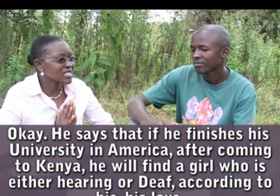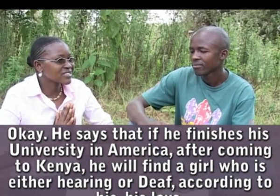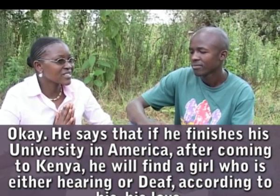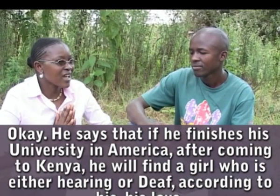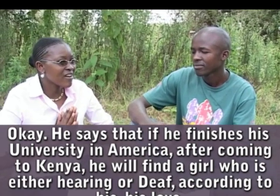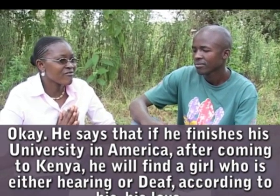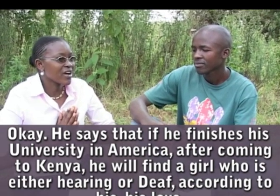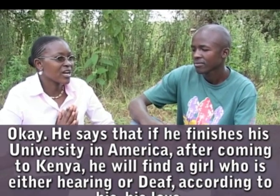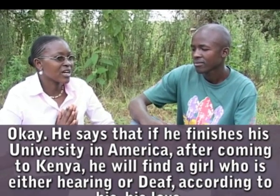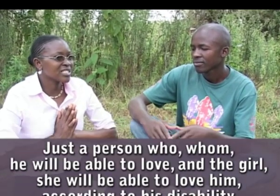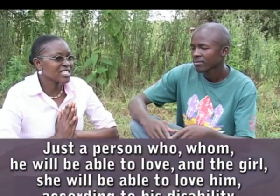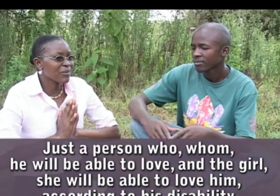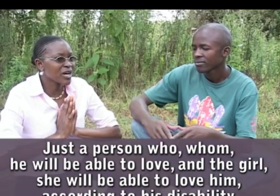his love. Just a person